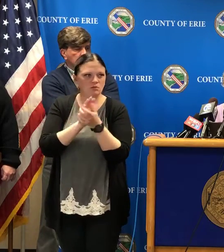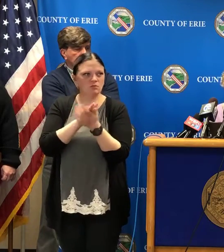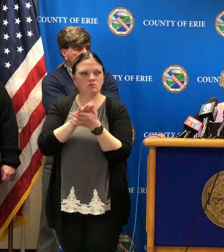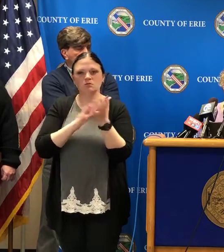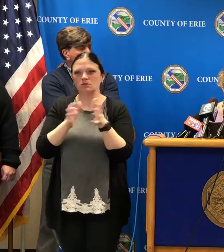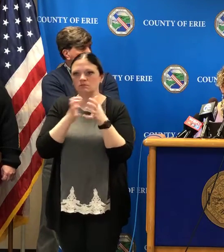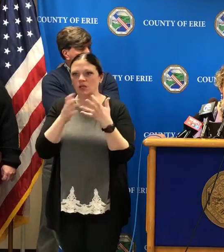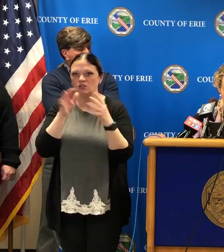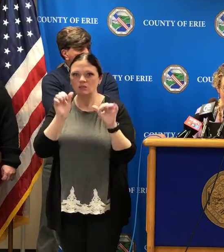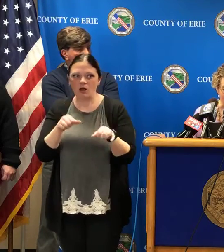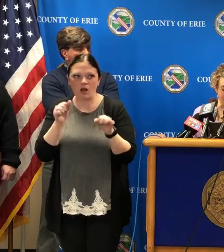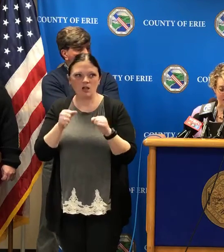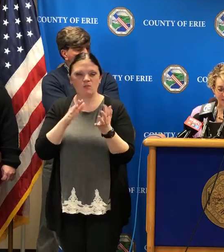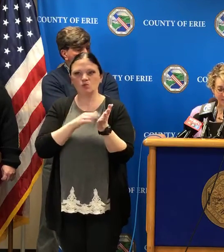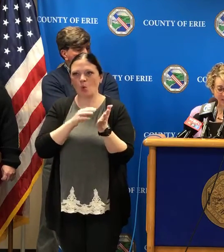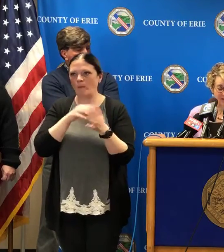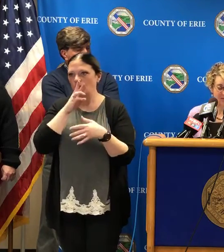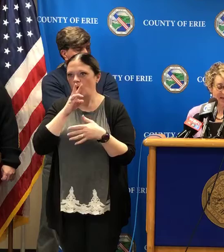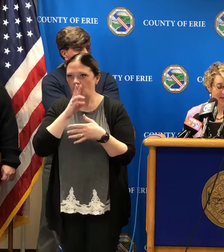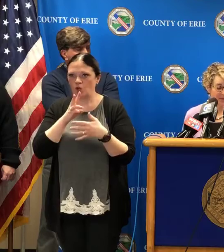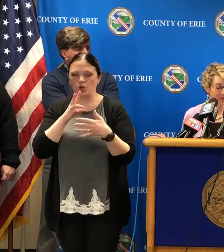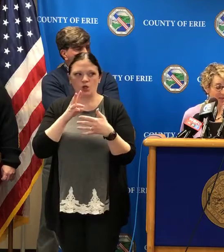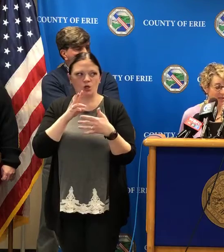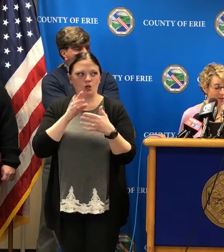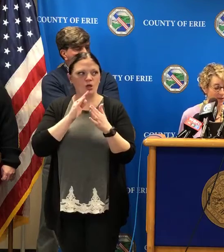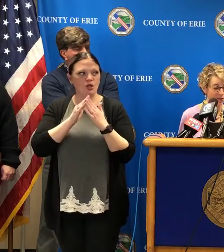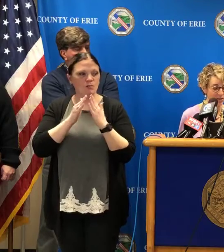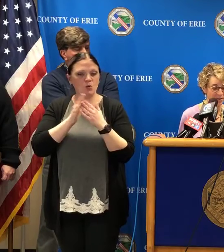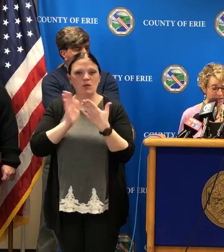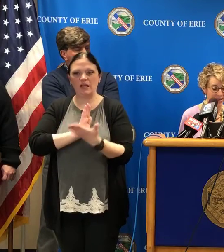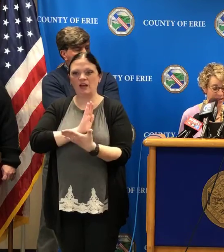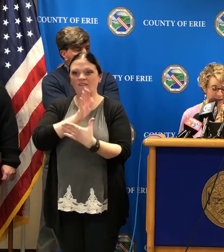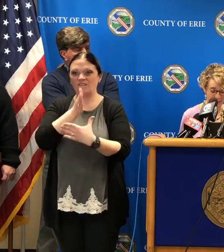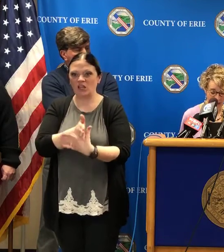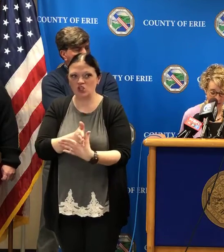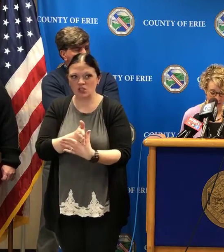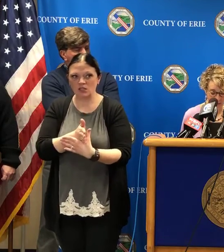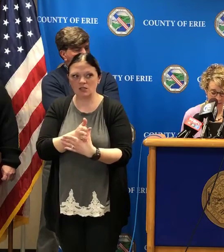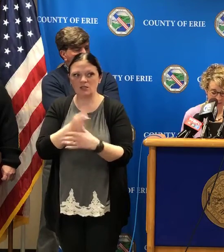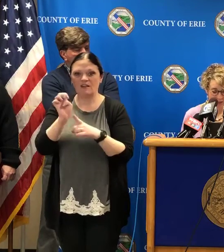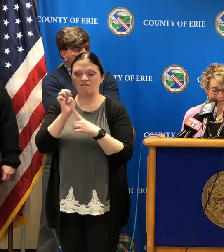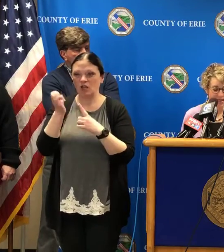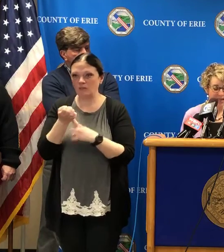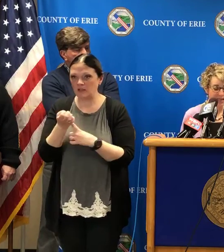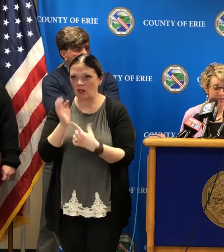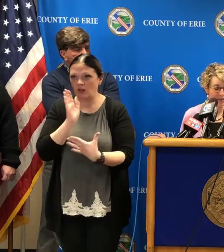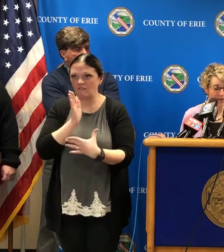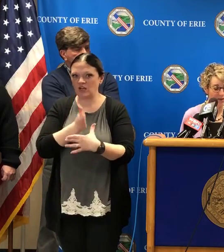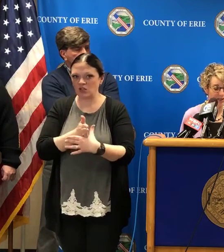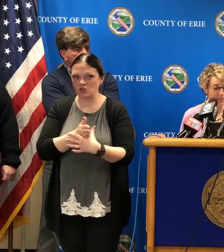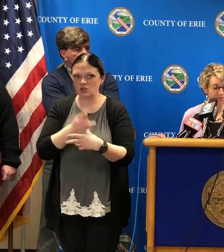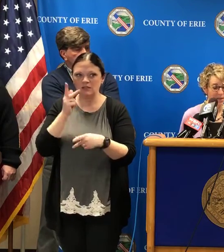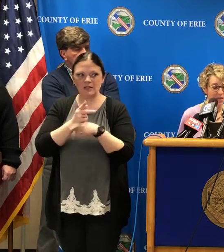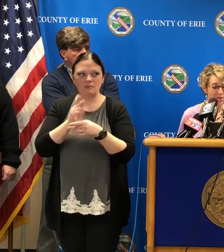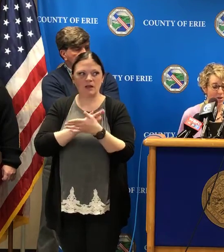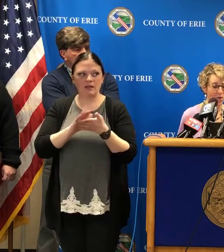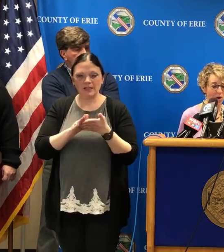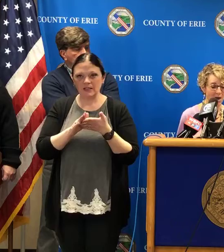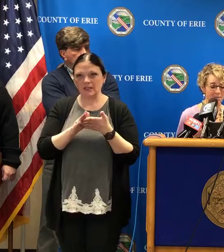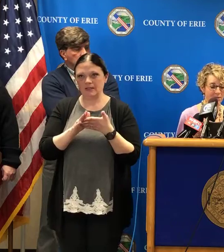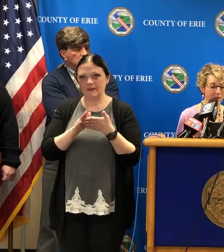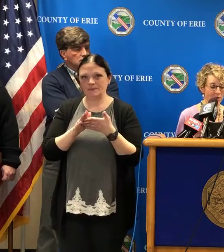can with soap and water, and then we have community interventions and then environmental interventions, keeping it clean.